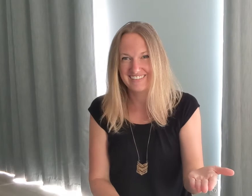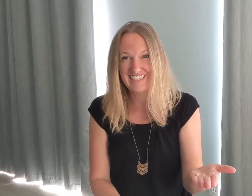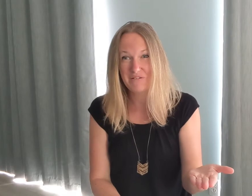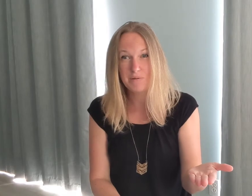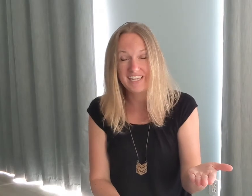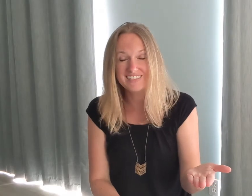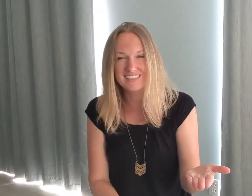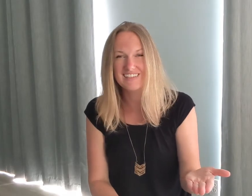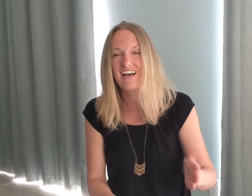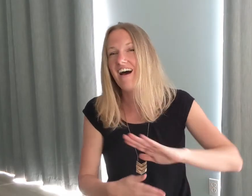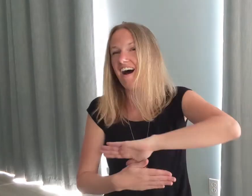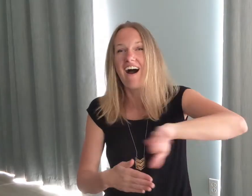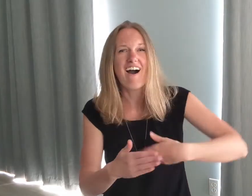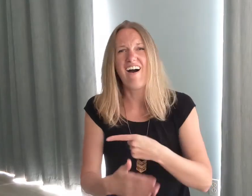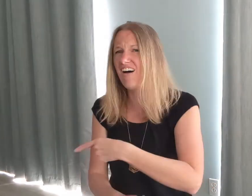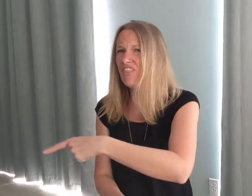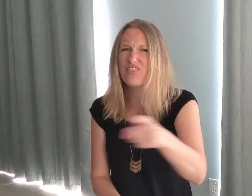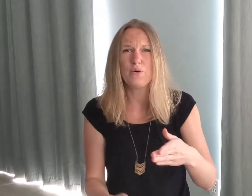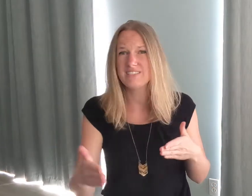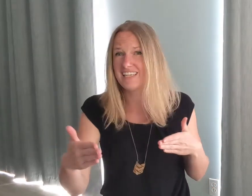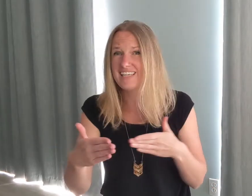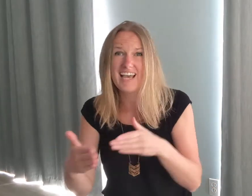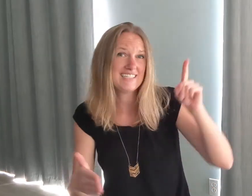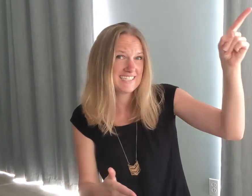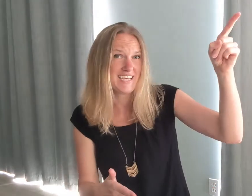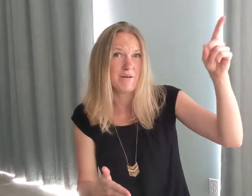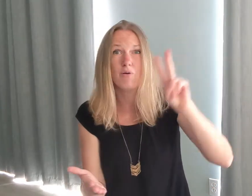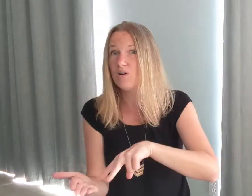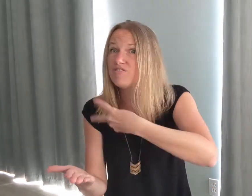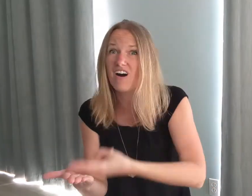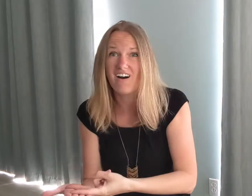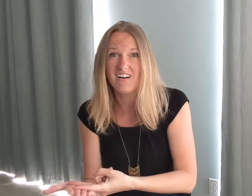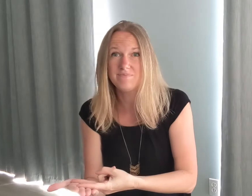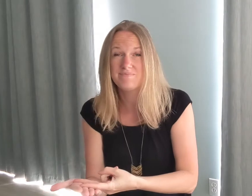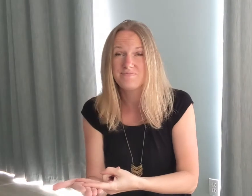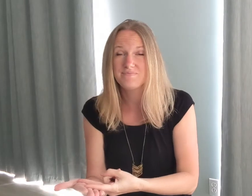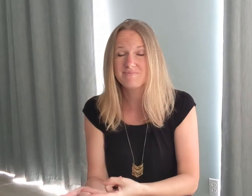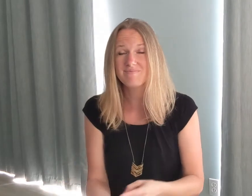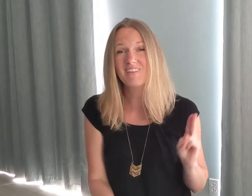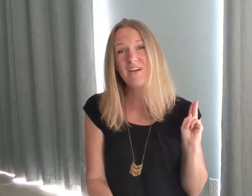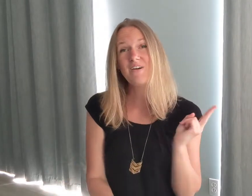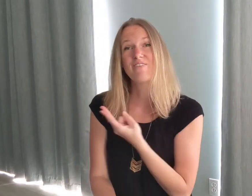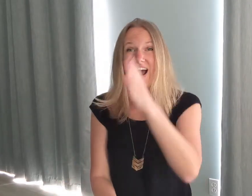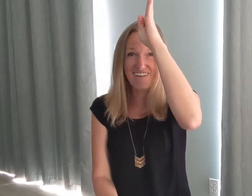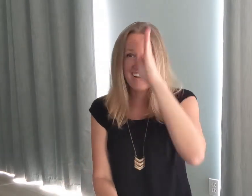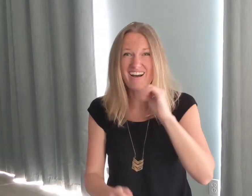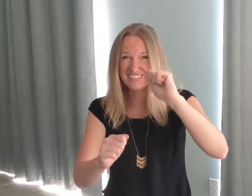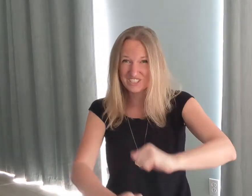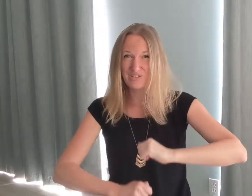then it repeats. All those against him will fall, for our God is